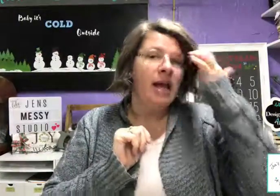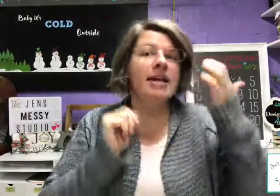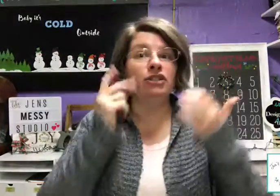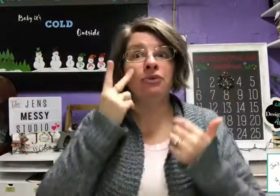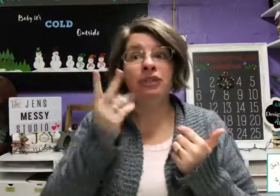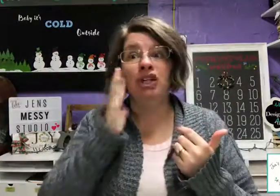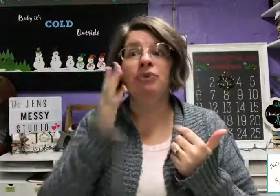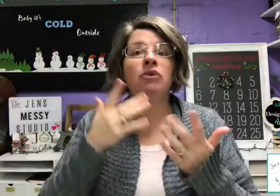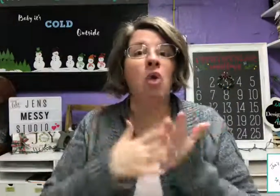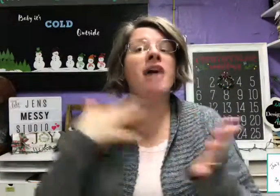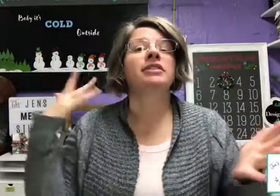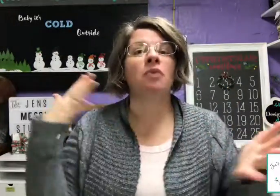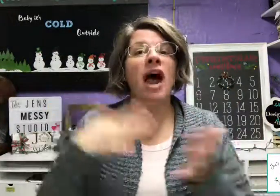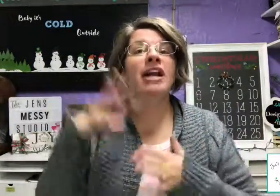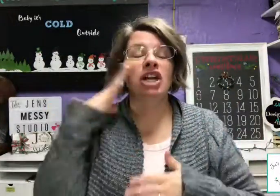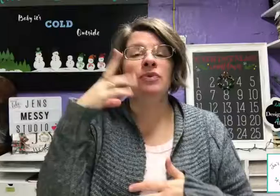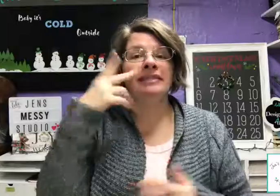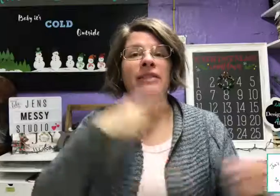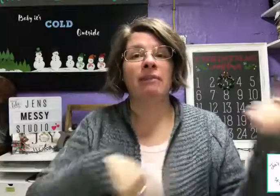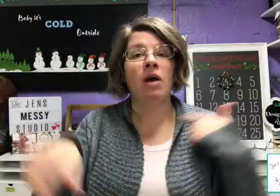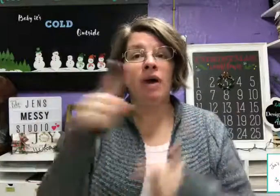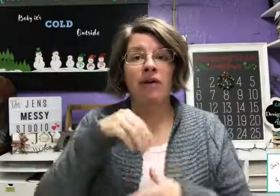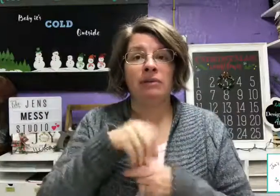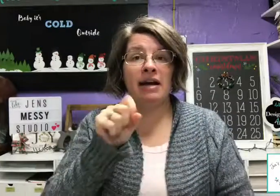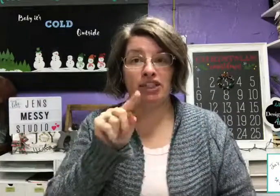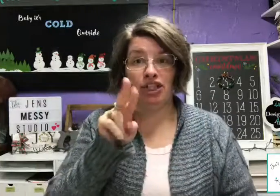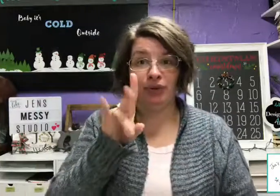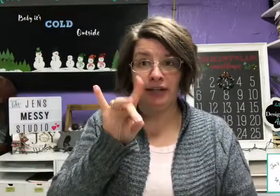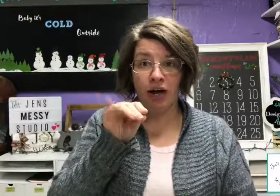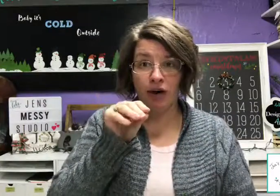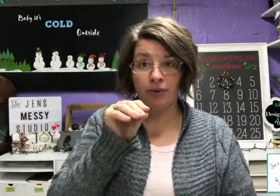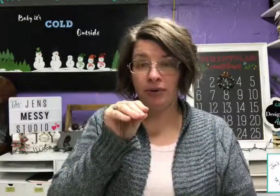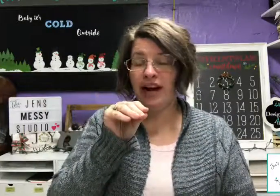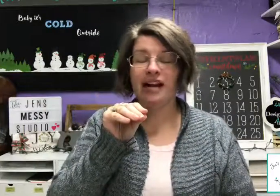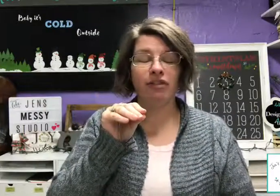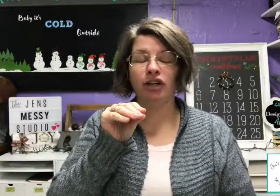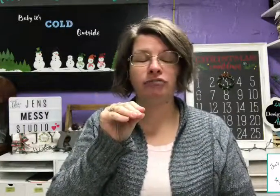65, 263, and you walk around, you would get them around in my cheeto,